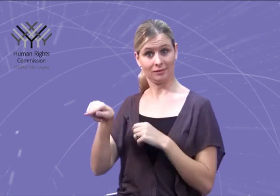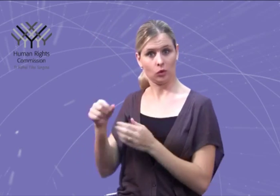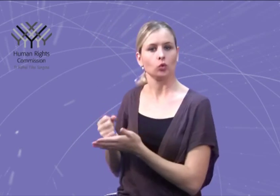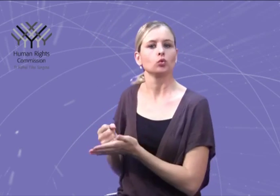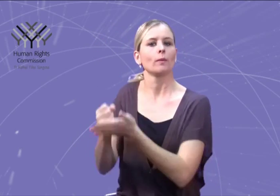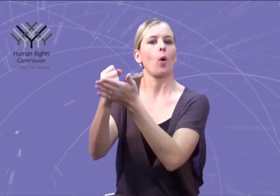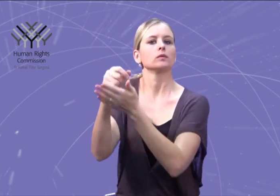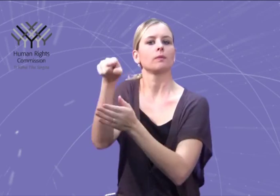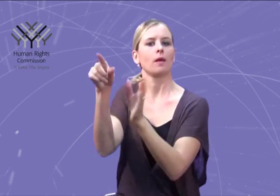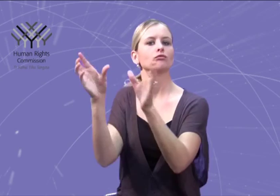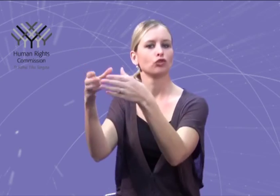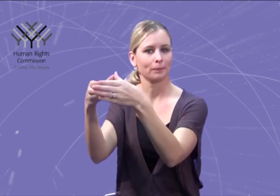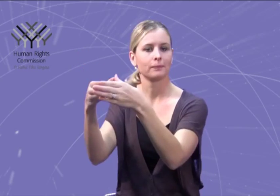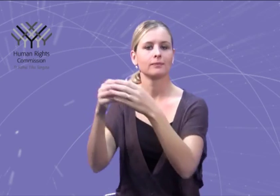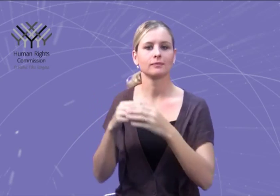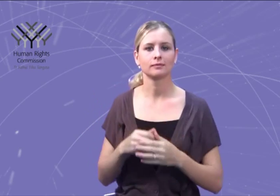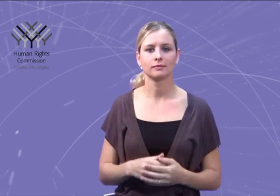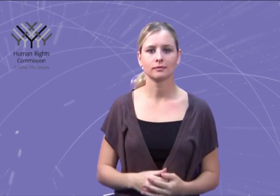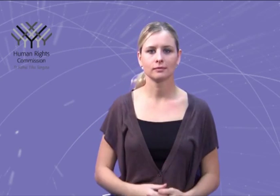from the Office of Disability Issues.